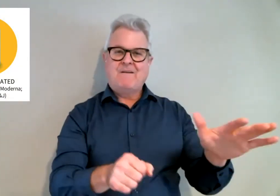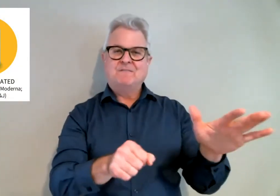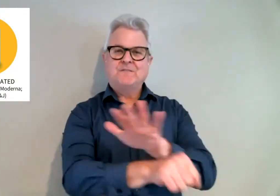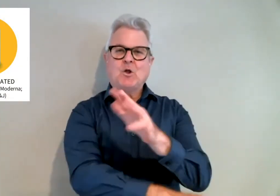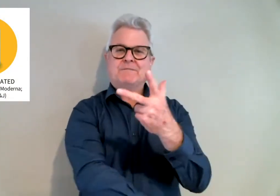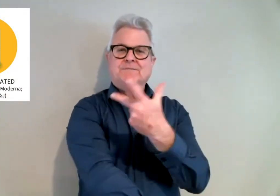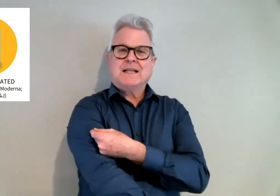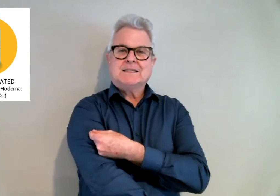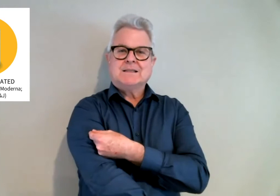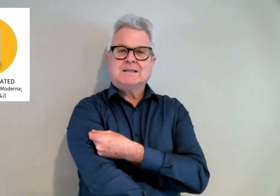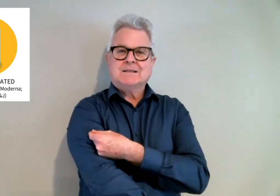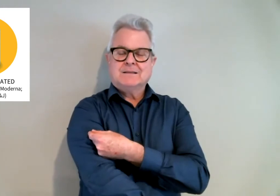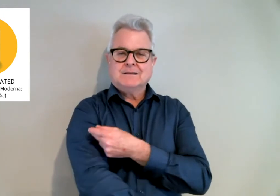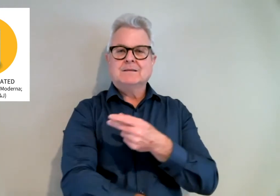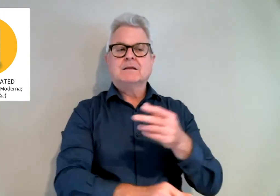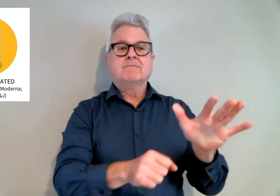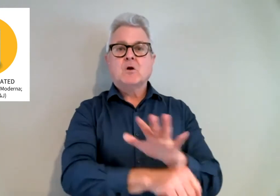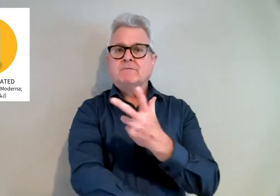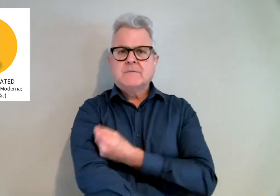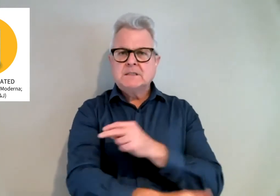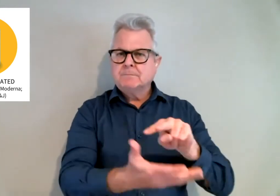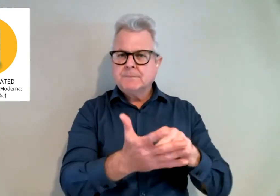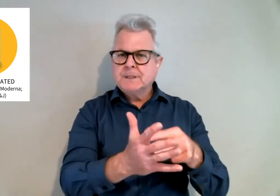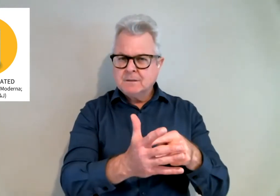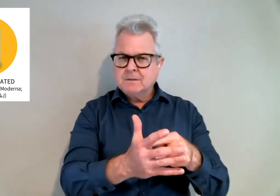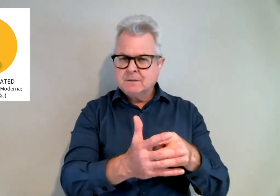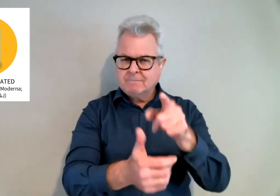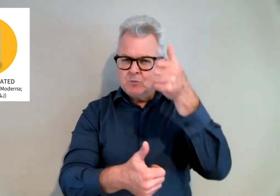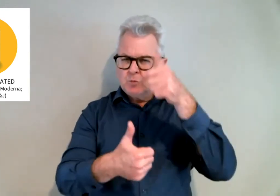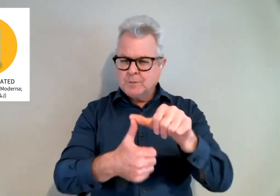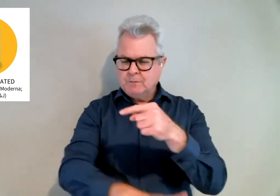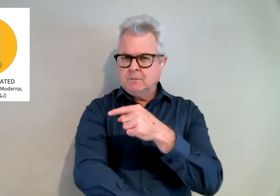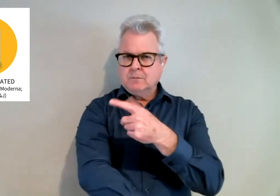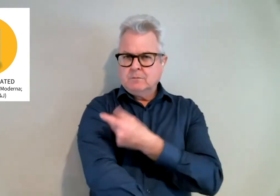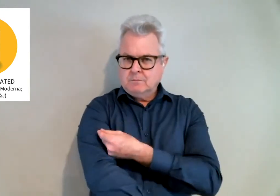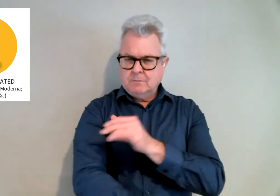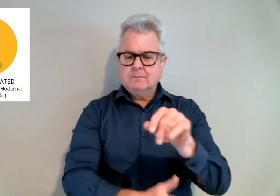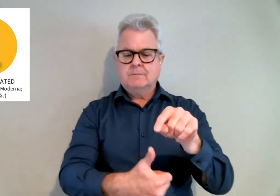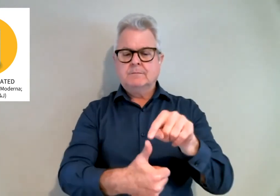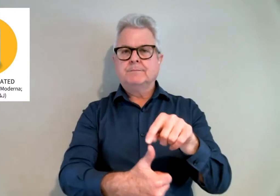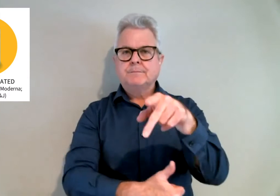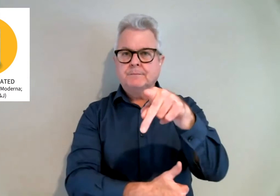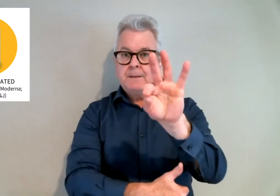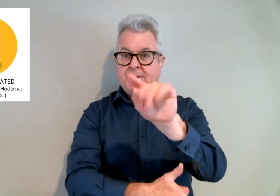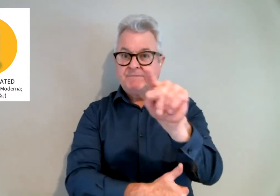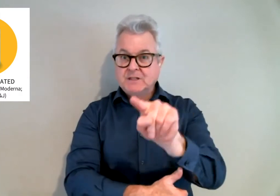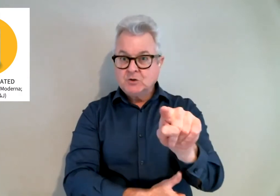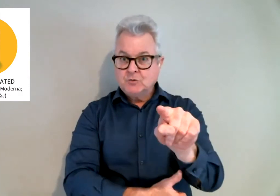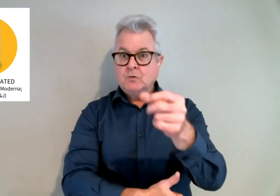Now, the second category is for the people who are fully vaccinated, which basically means the definition of fully vaccinated means that you have received